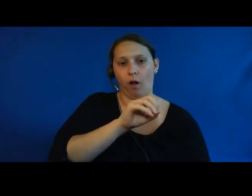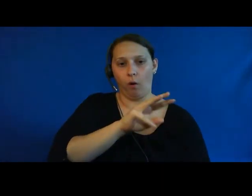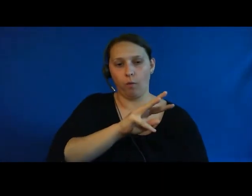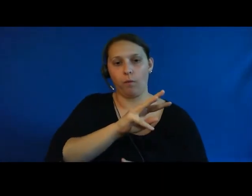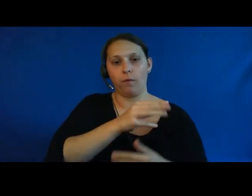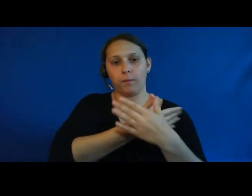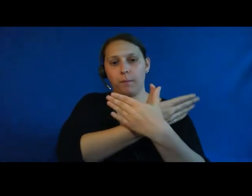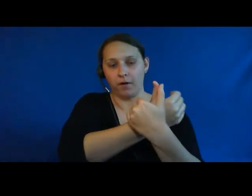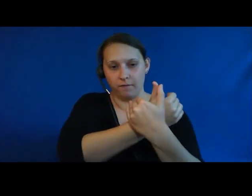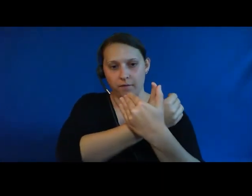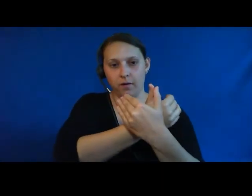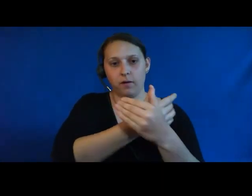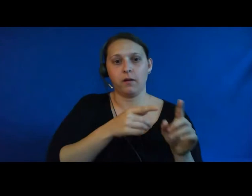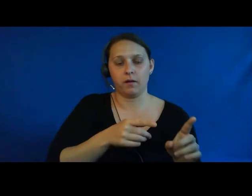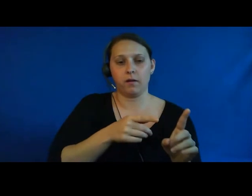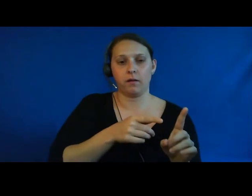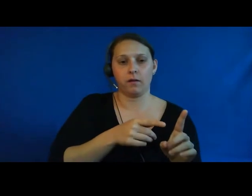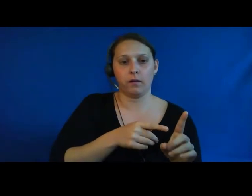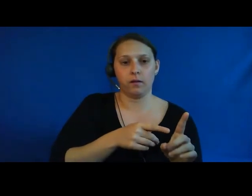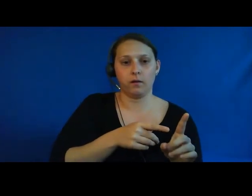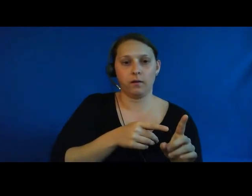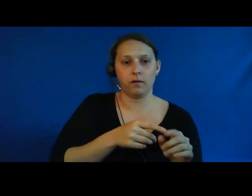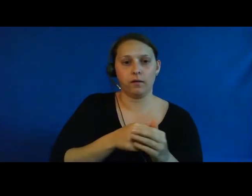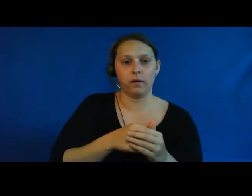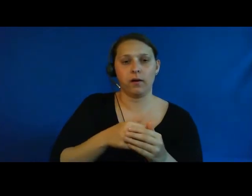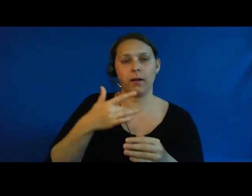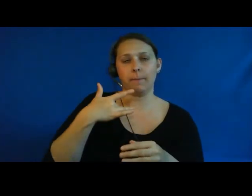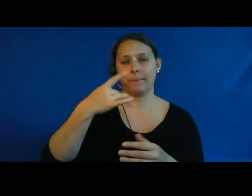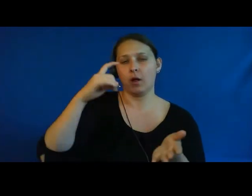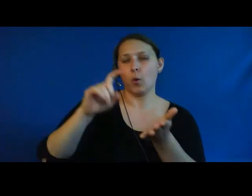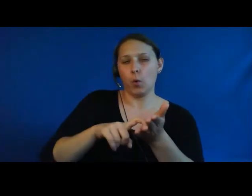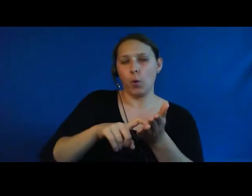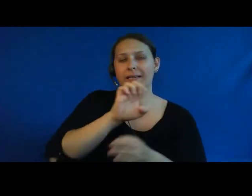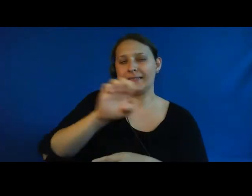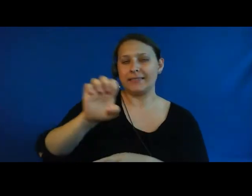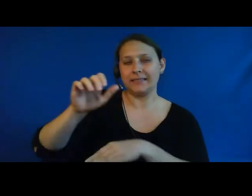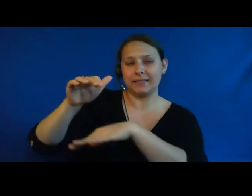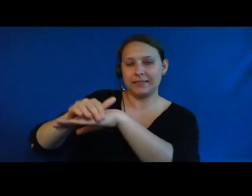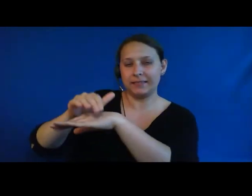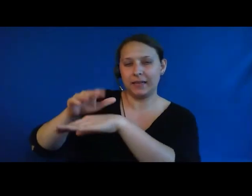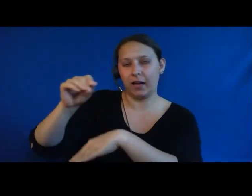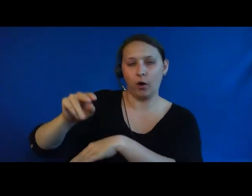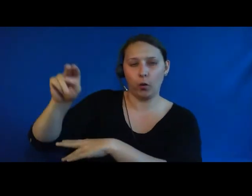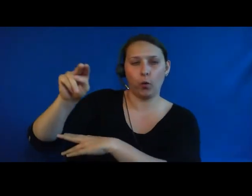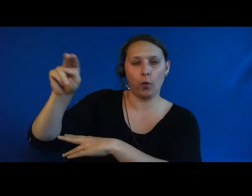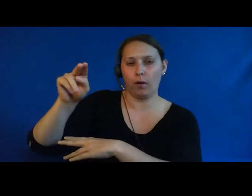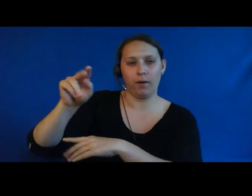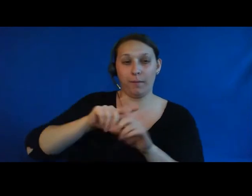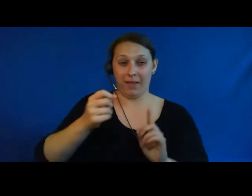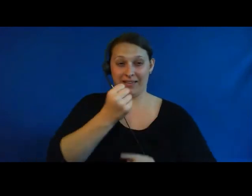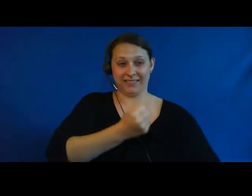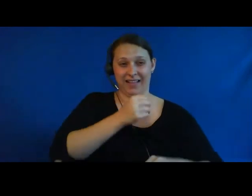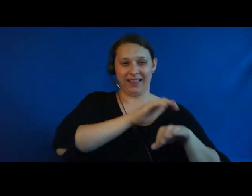found predominantly in an area east of England, in Norfolk, and very, very rarely found in the south of